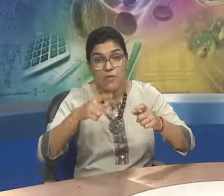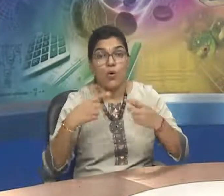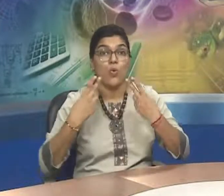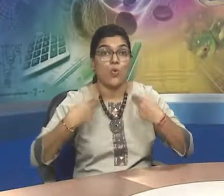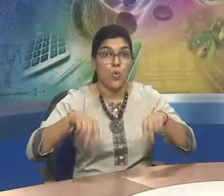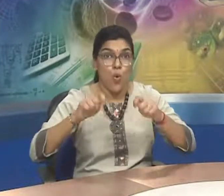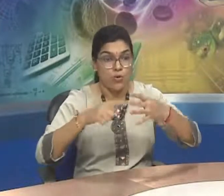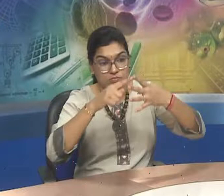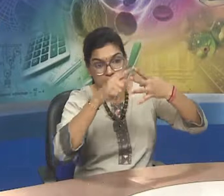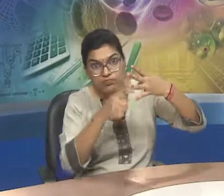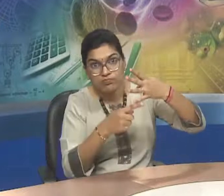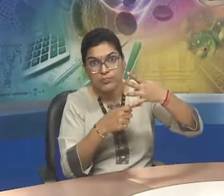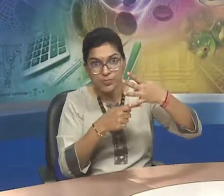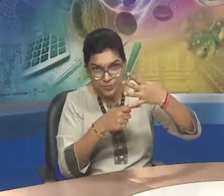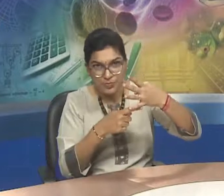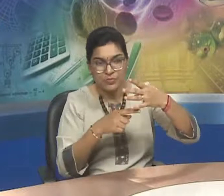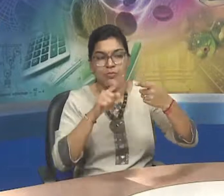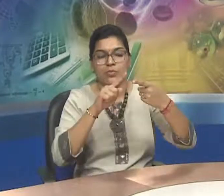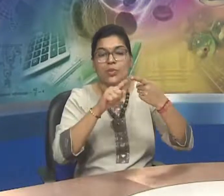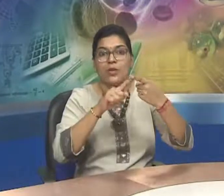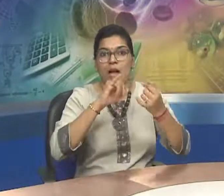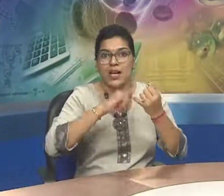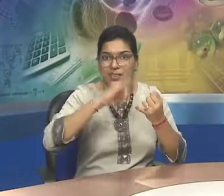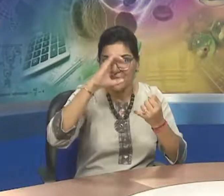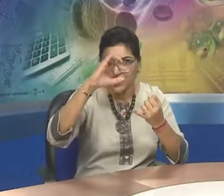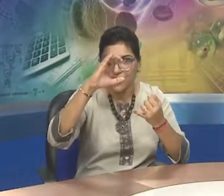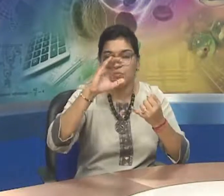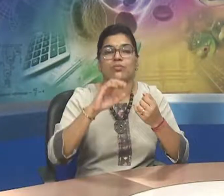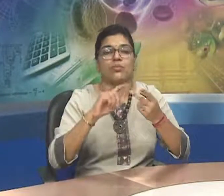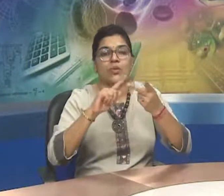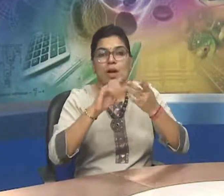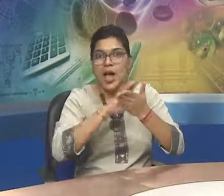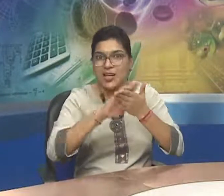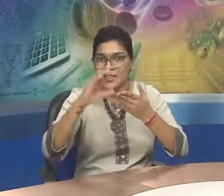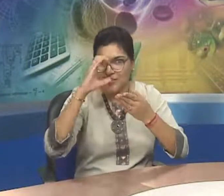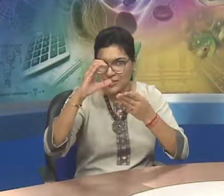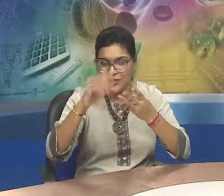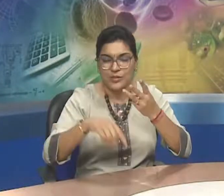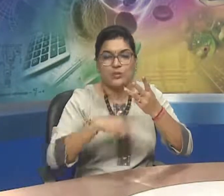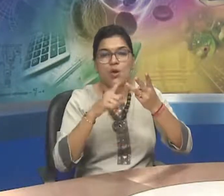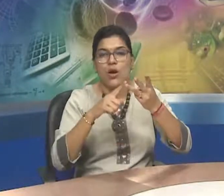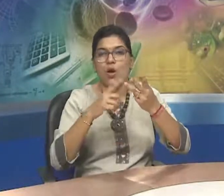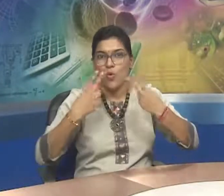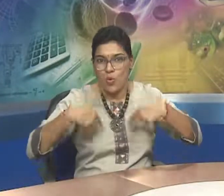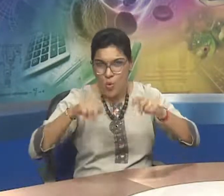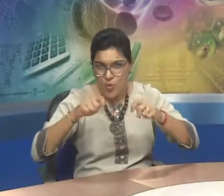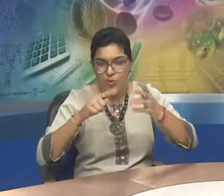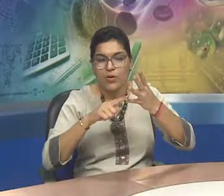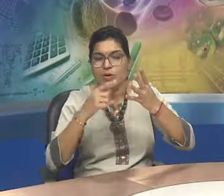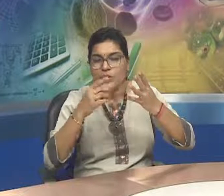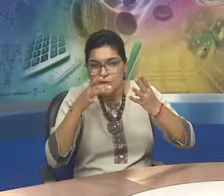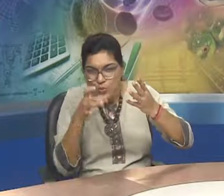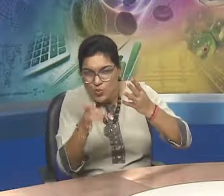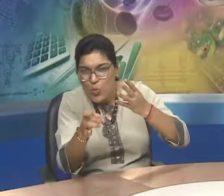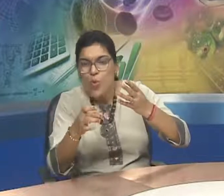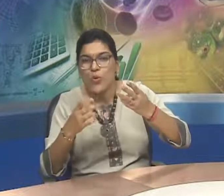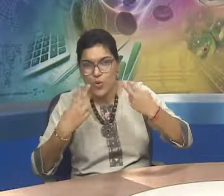It is an order to a lower court from a superior court to transfer the